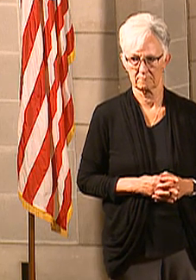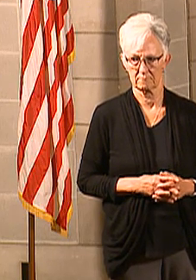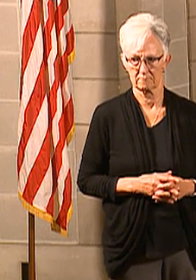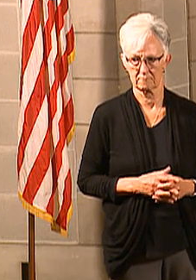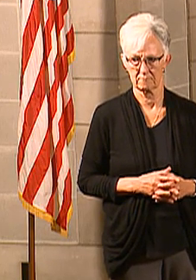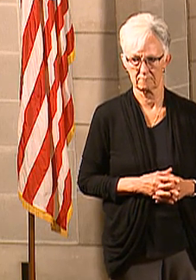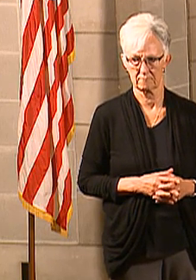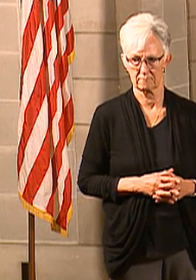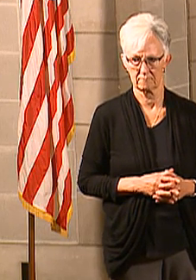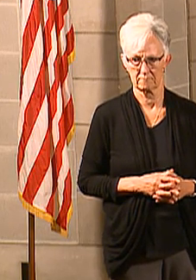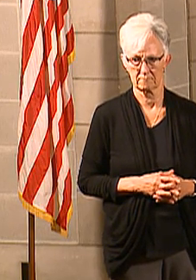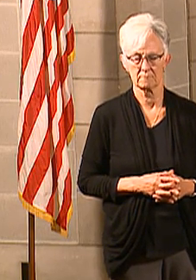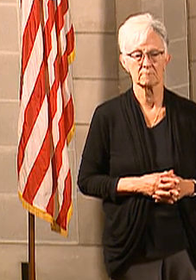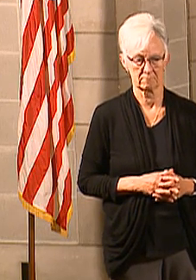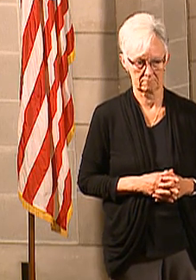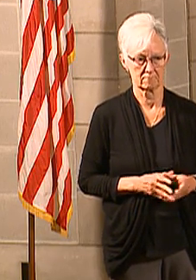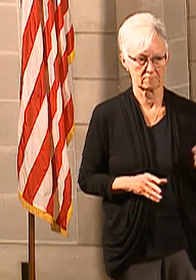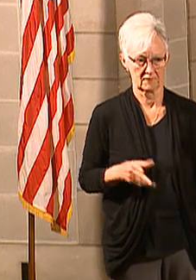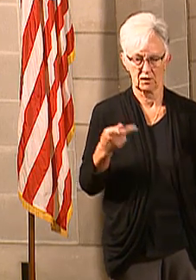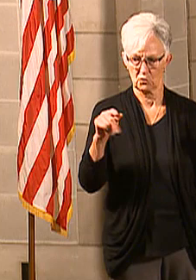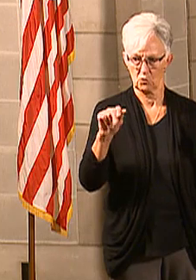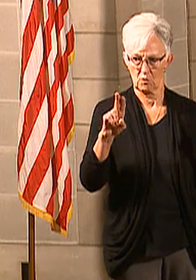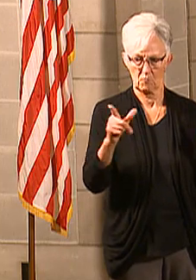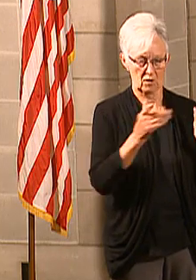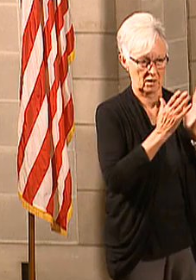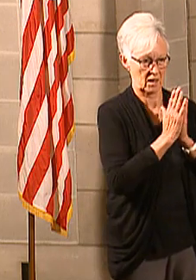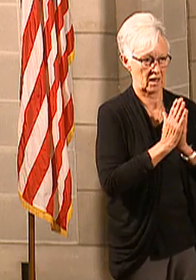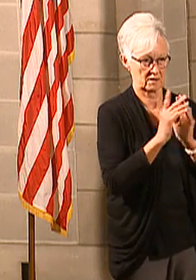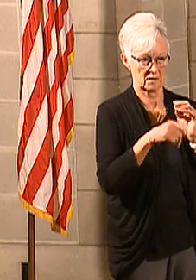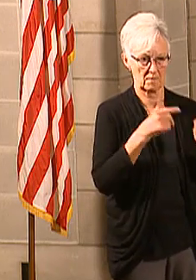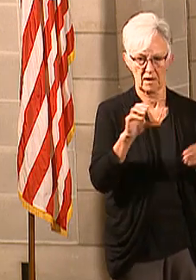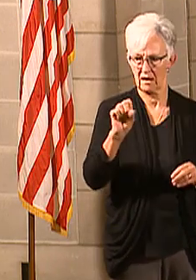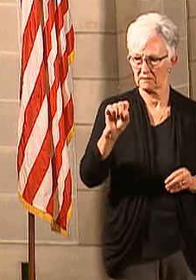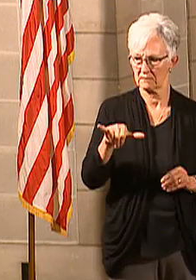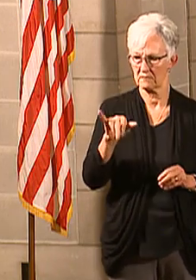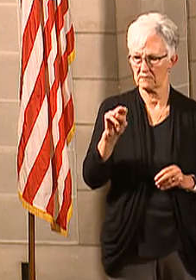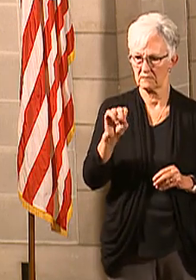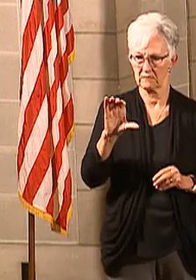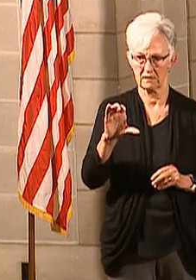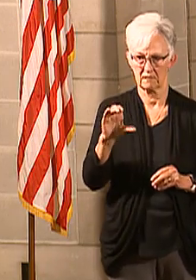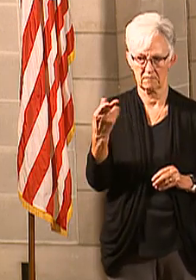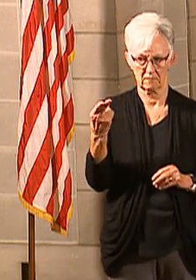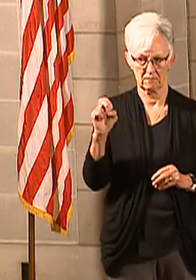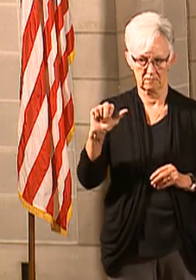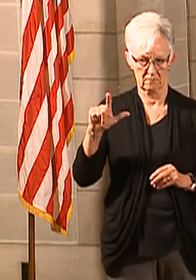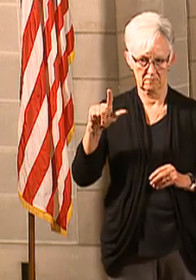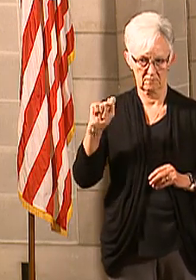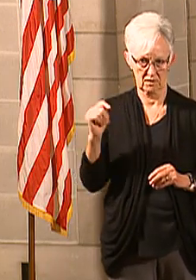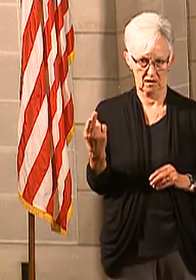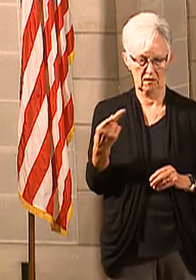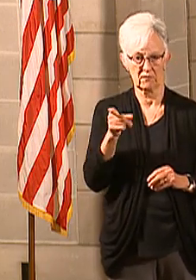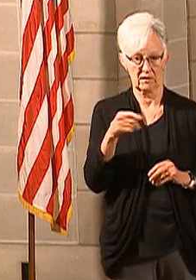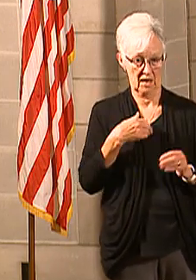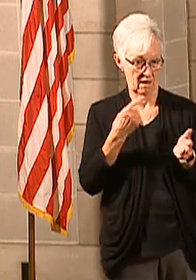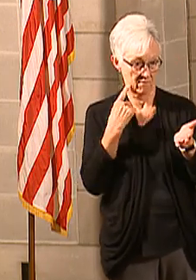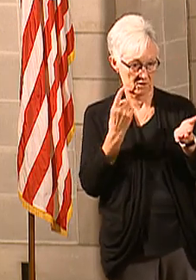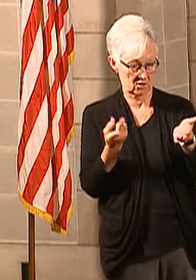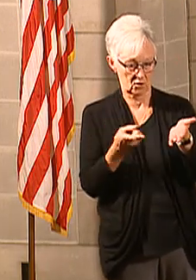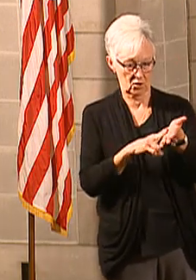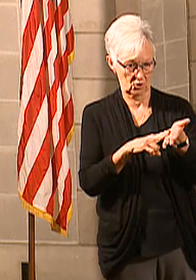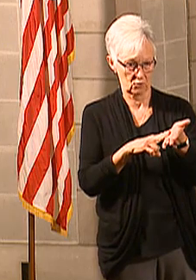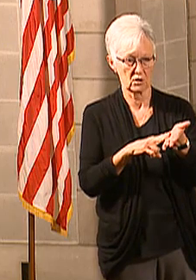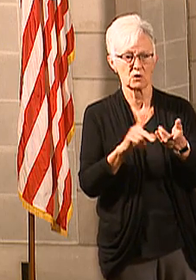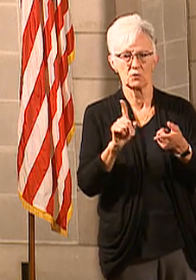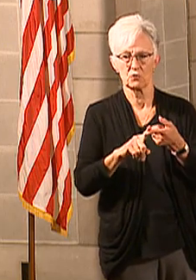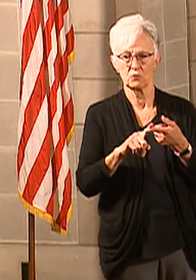avoid opioids. Right. So Paul's asking a question about Sync Health and their contract to get paid to perform the PDMP, our